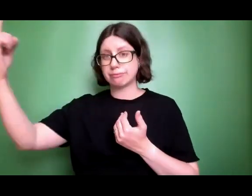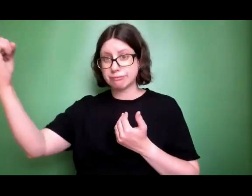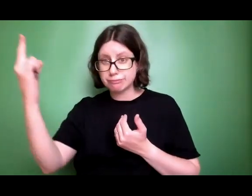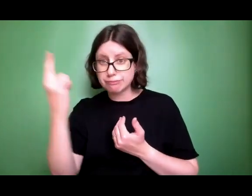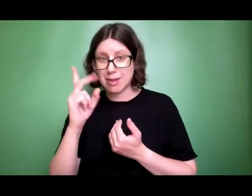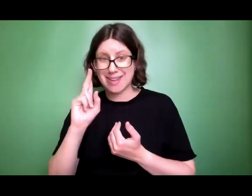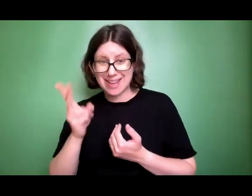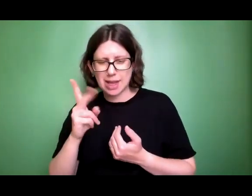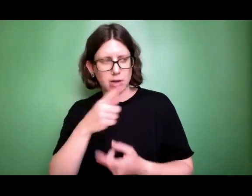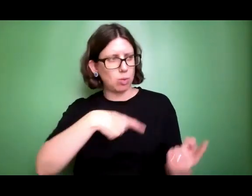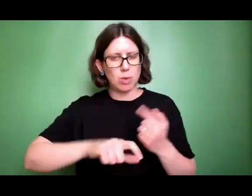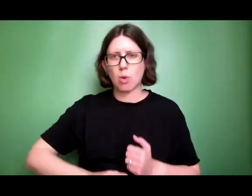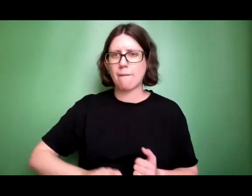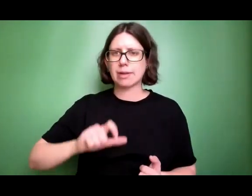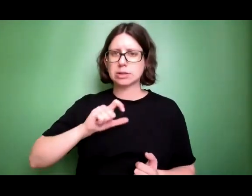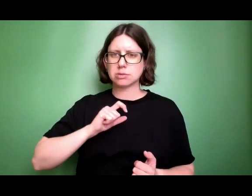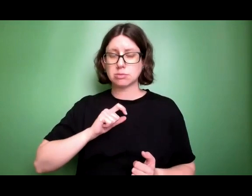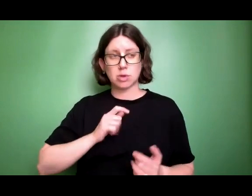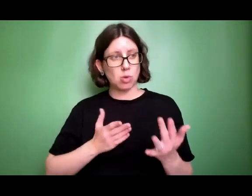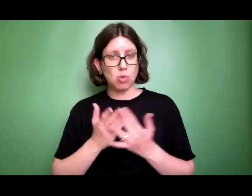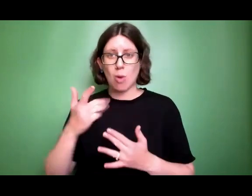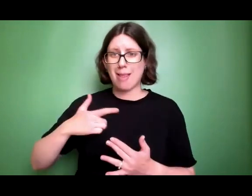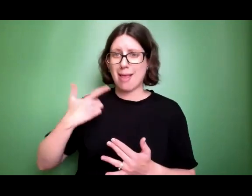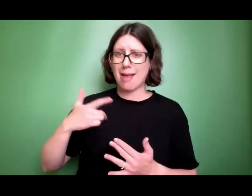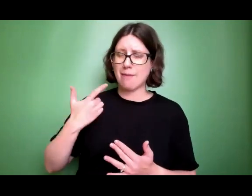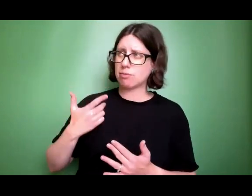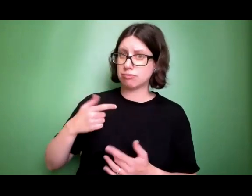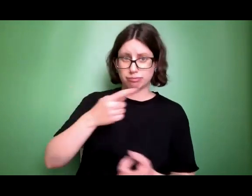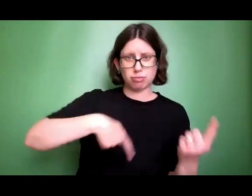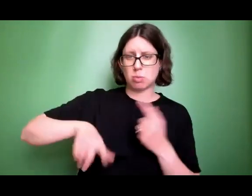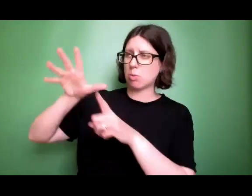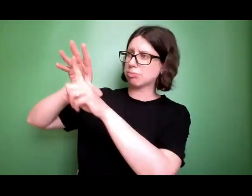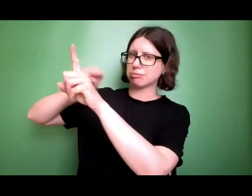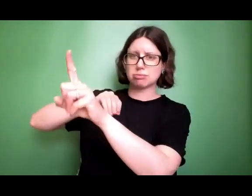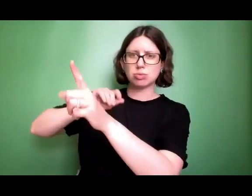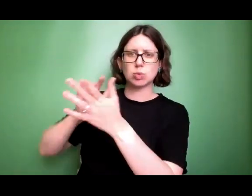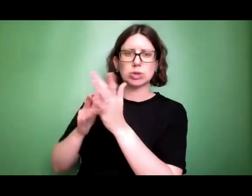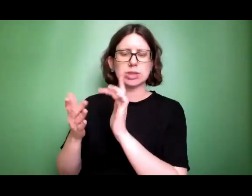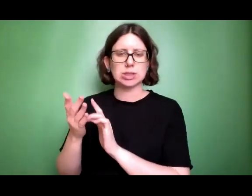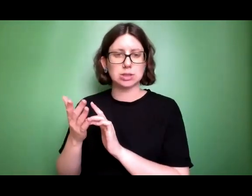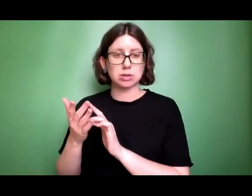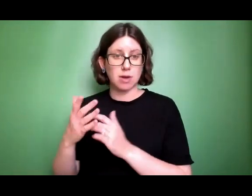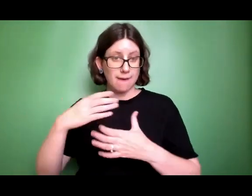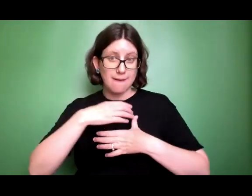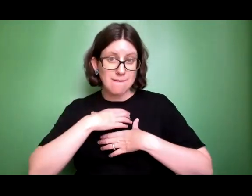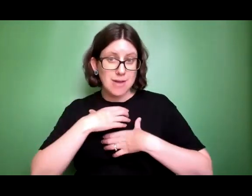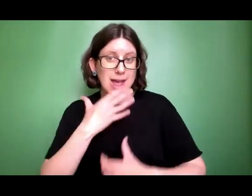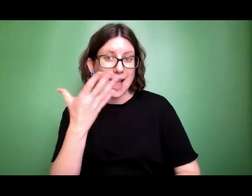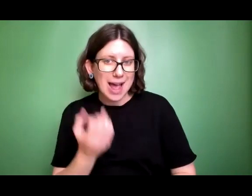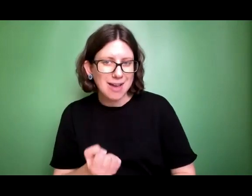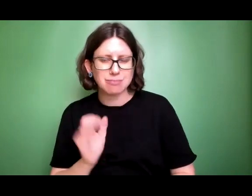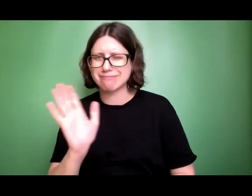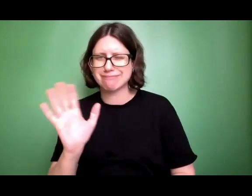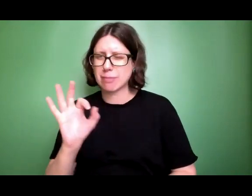like Jesus. There is no fear in love, but perfect love drives out fear because fear